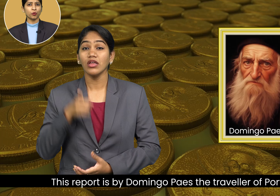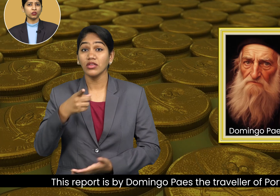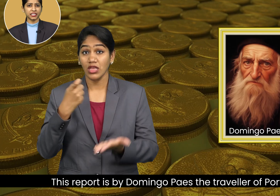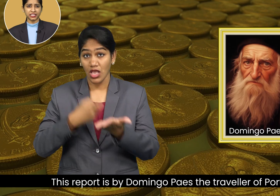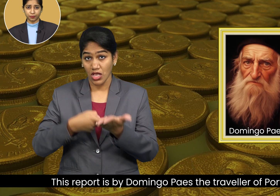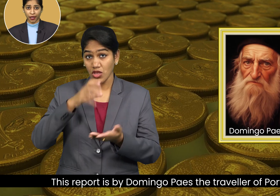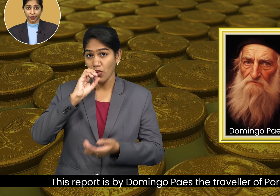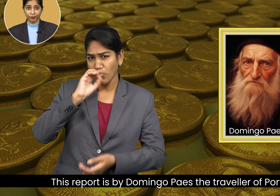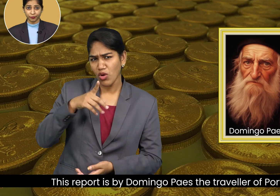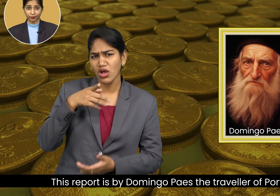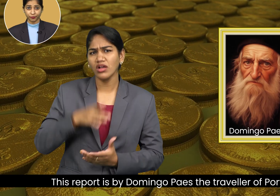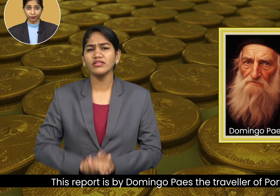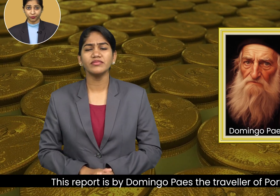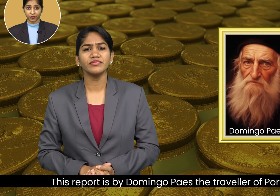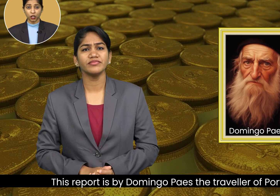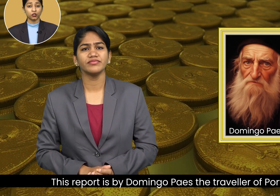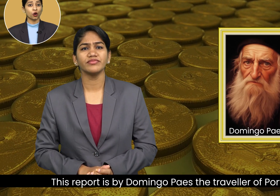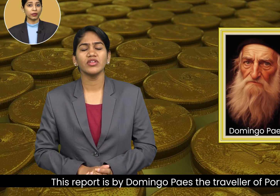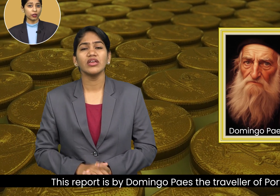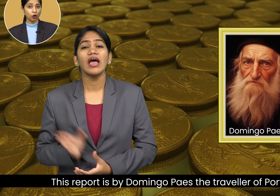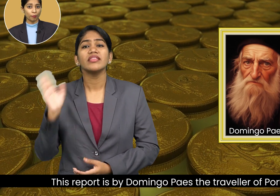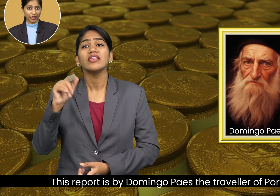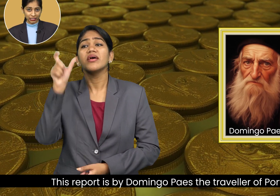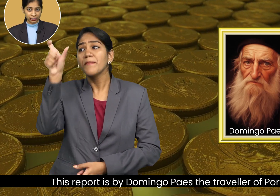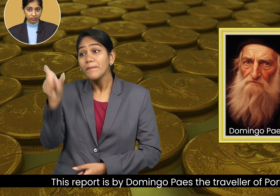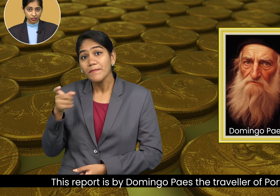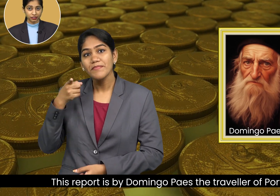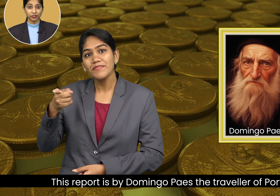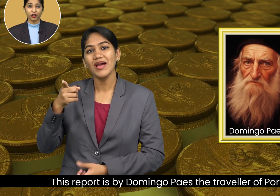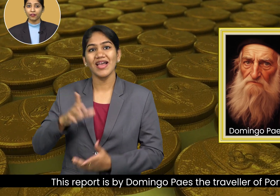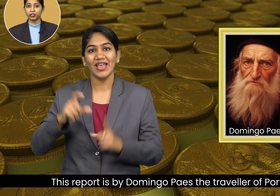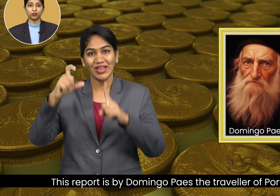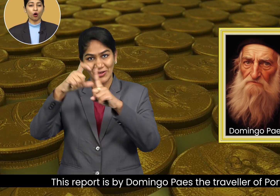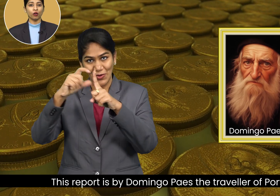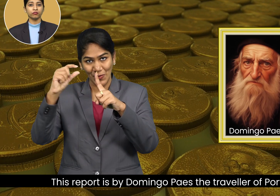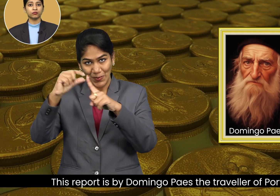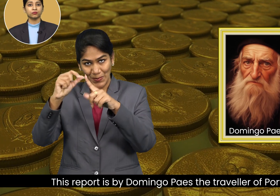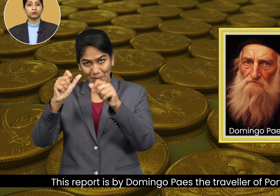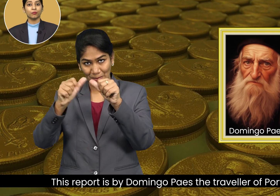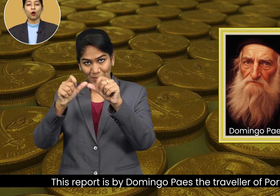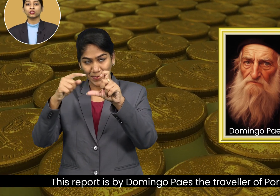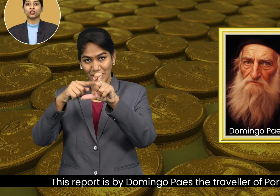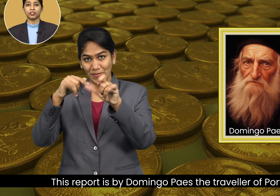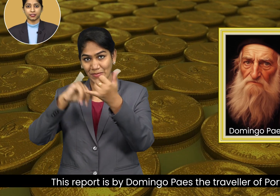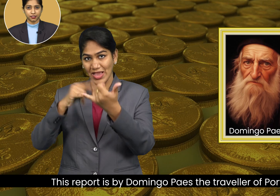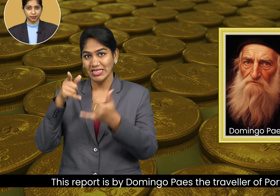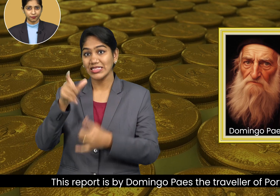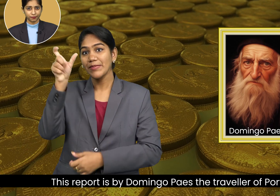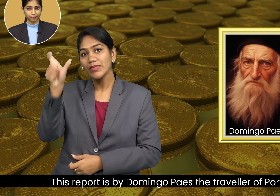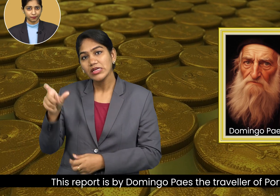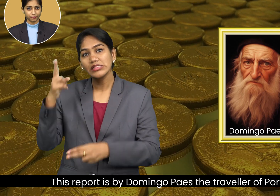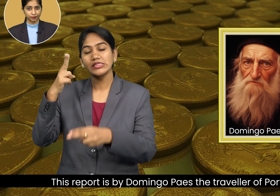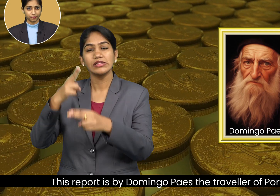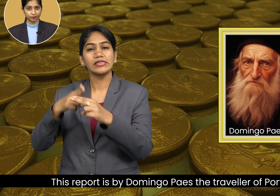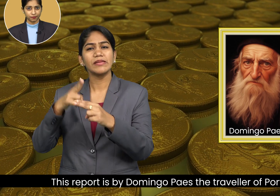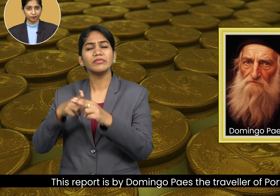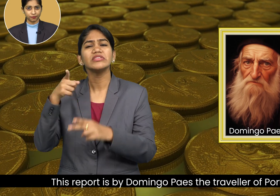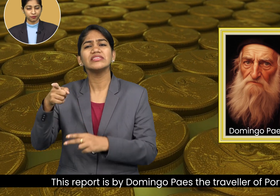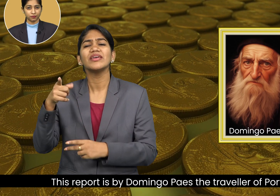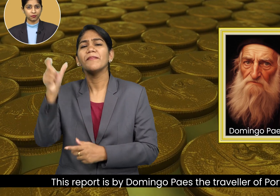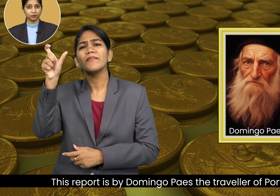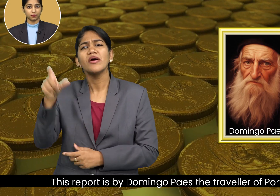This report is by Domingo Paes, the traveller of Portuguese.